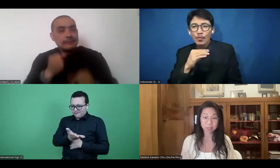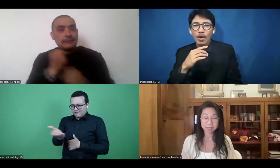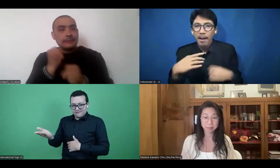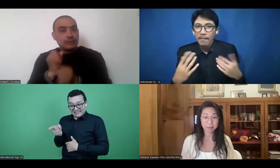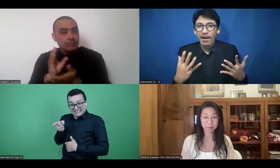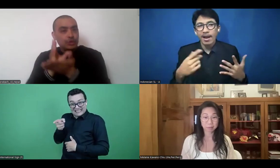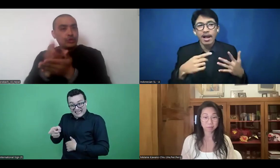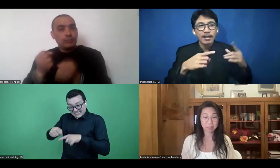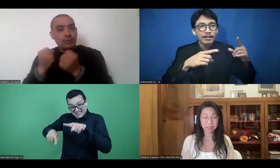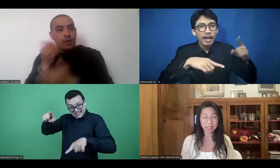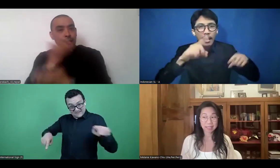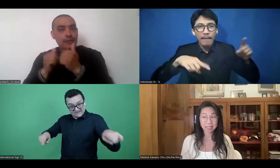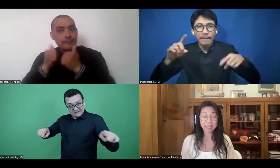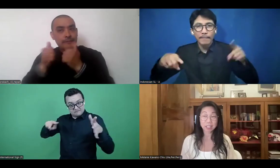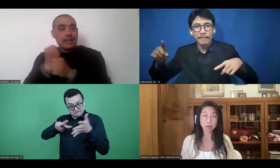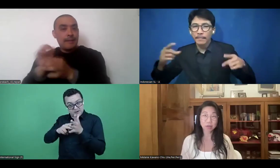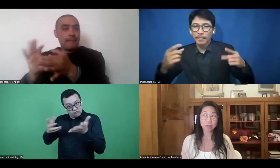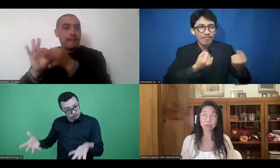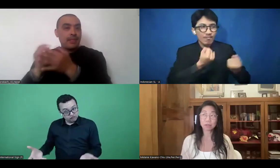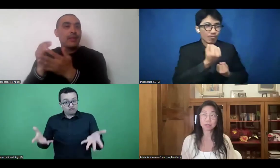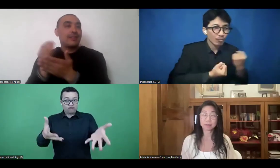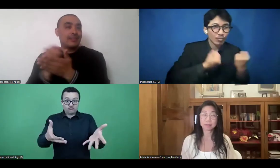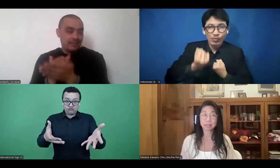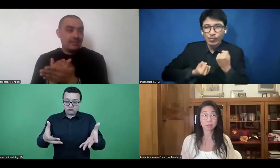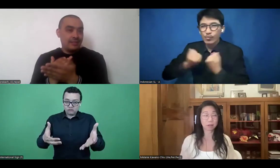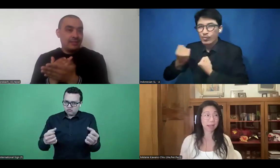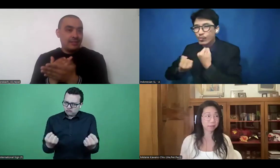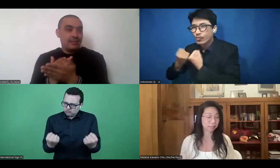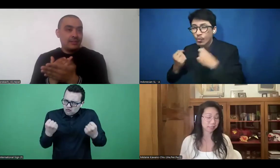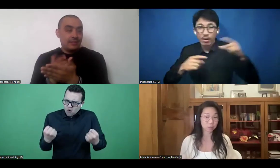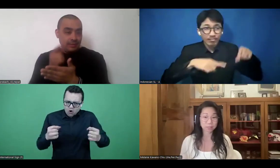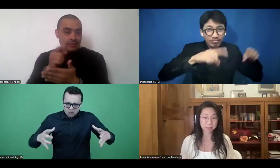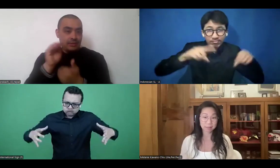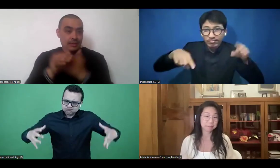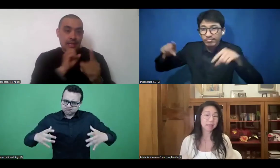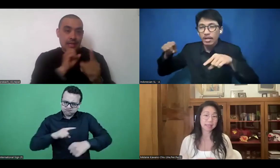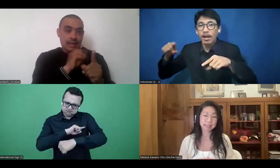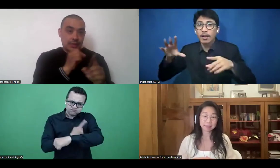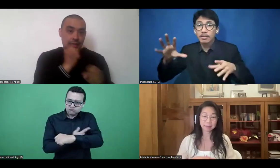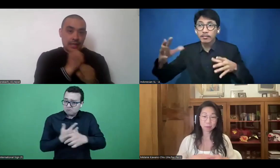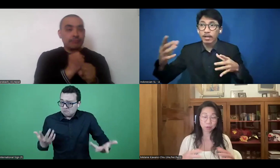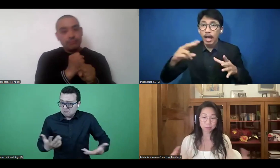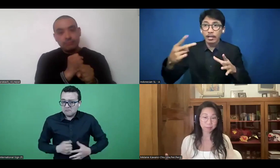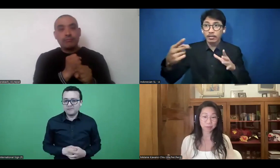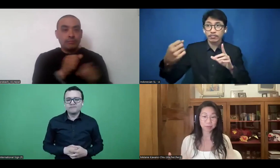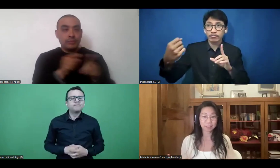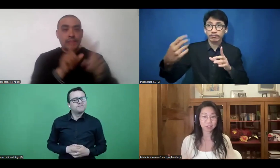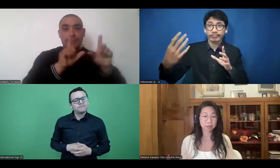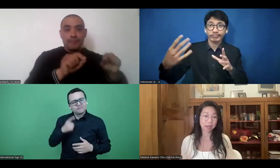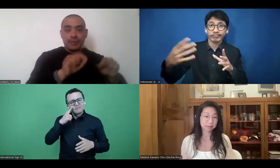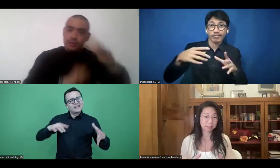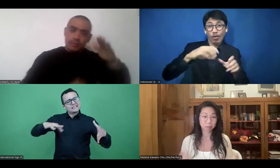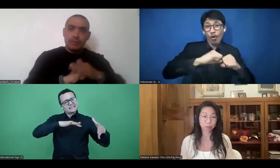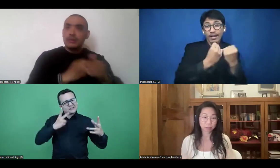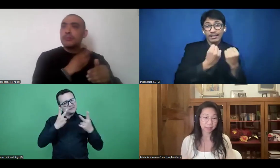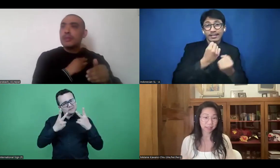stronger disability movement? In general, I'd say advocacy wisdom is that the more people that you